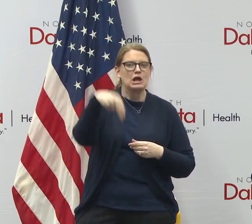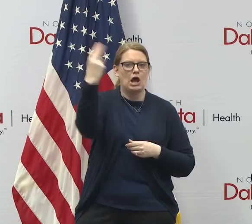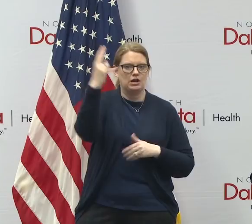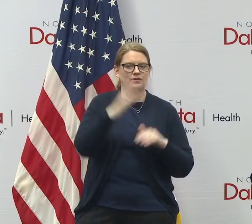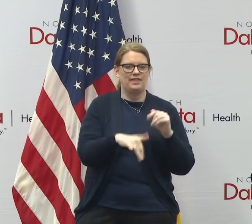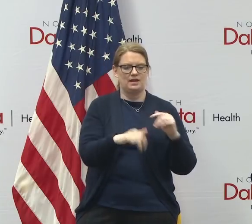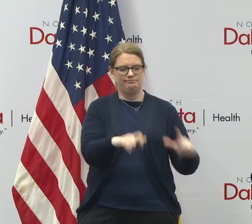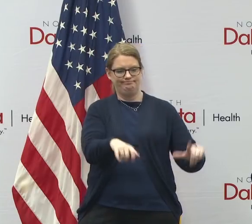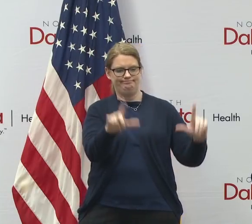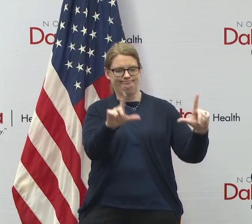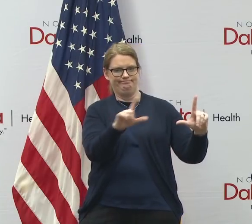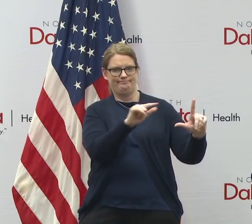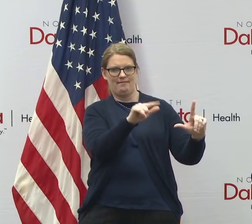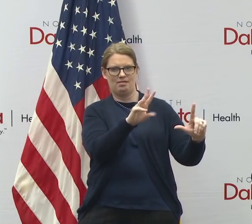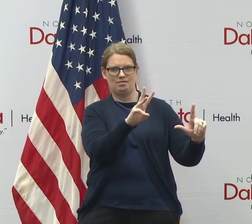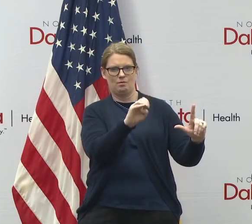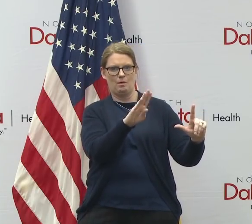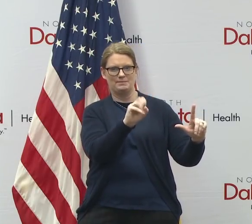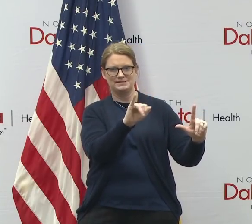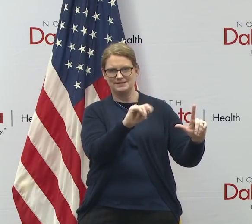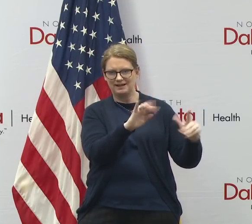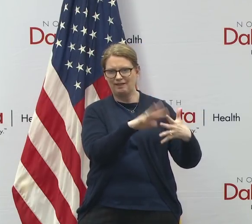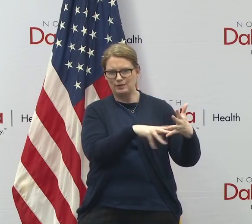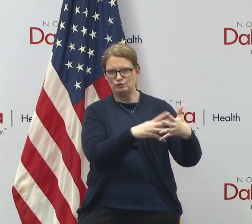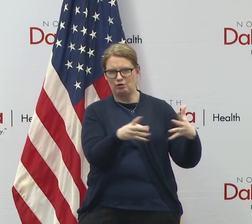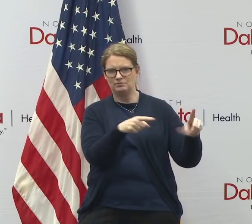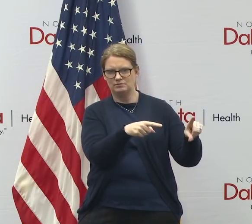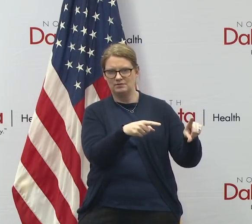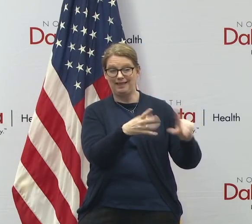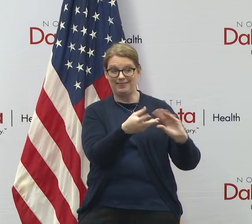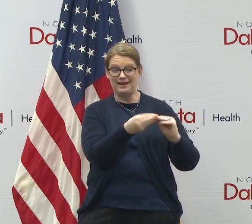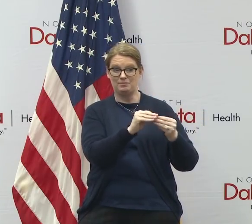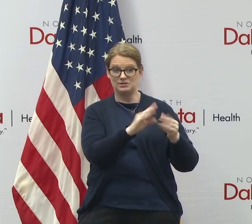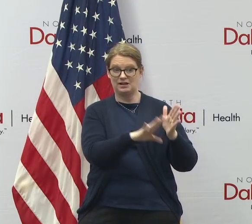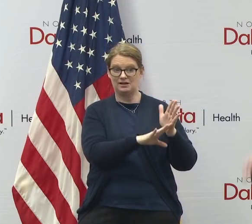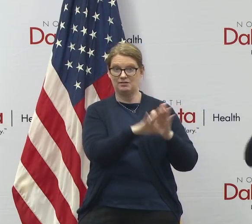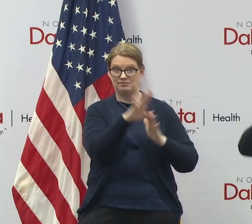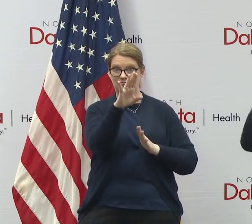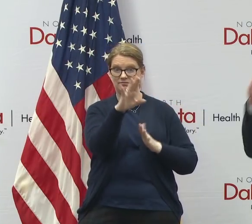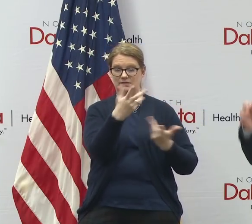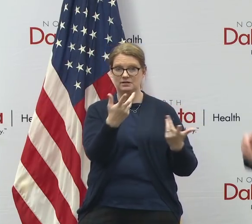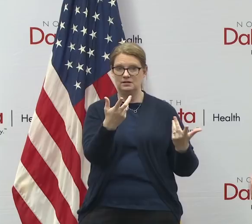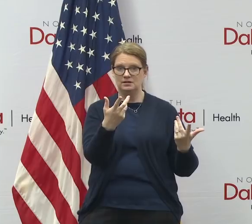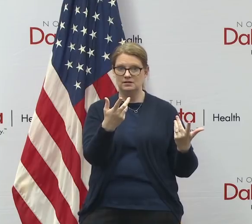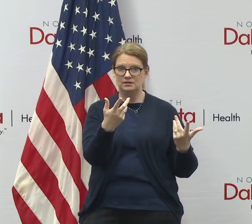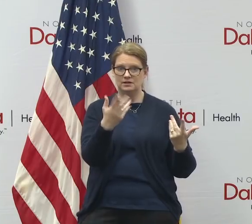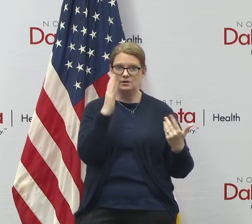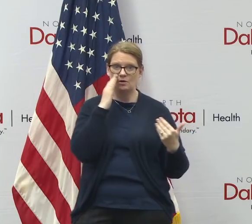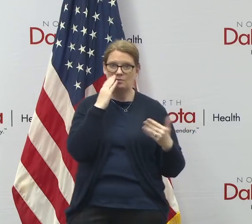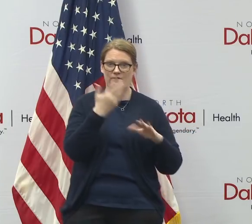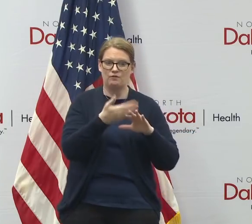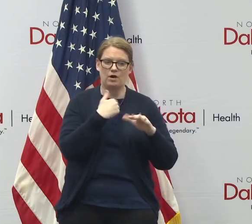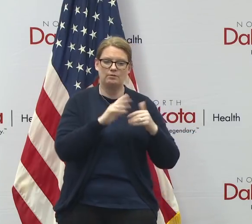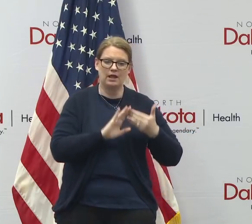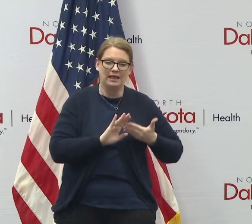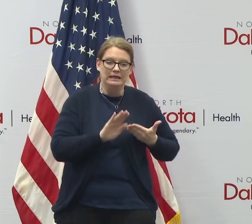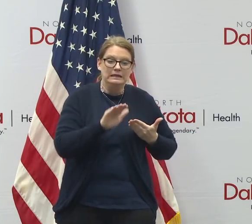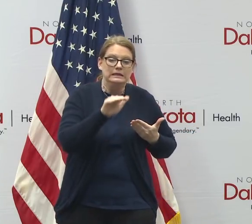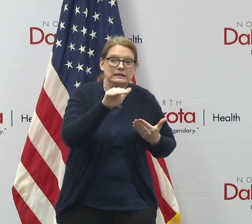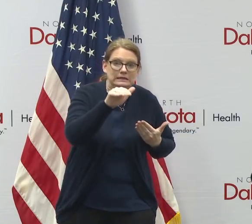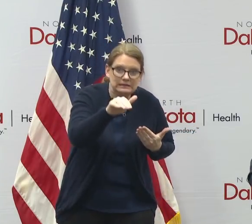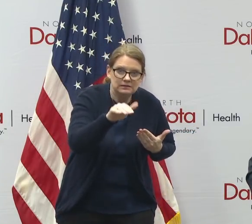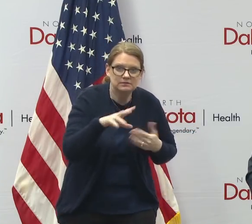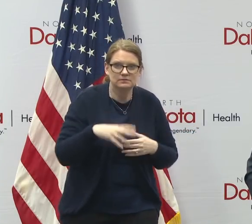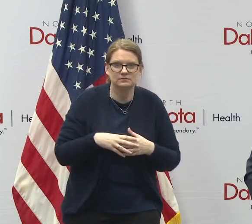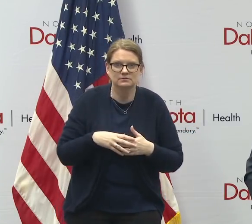the chart, and we know that the number will grow because it's until we get to the point where it's flattening the curve, and there's not any state in the nation